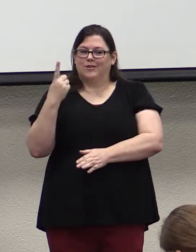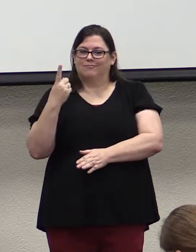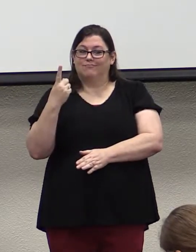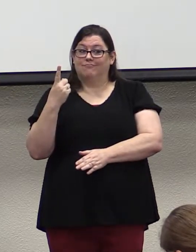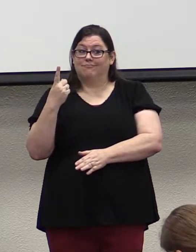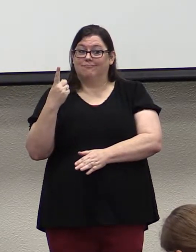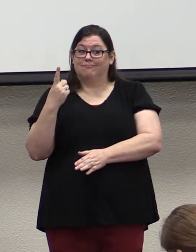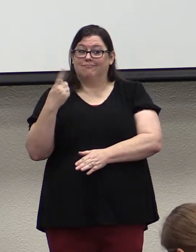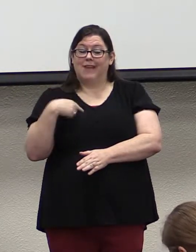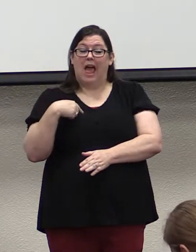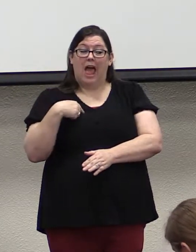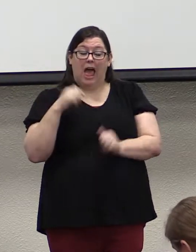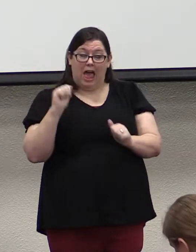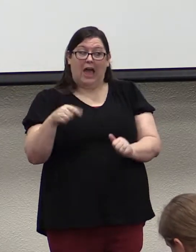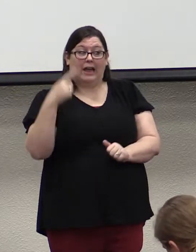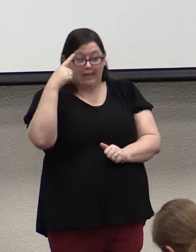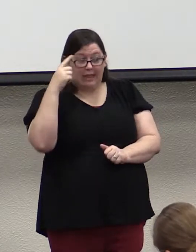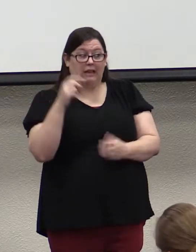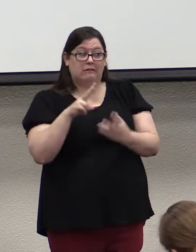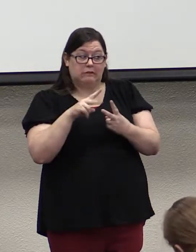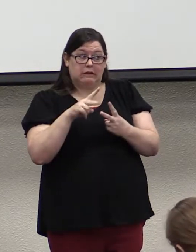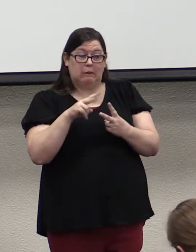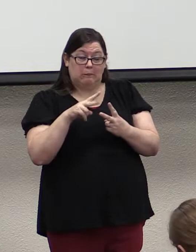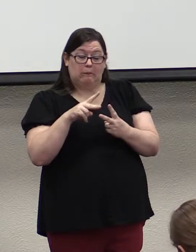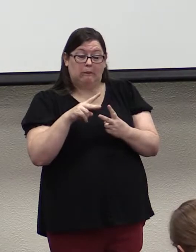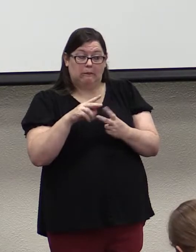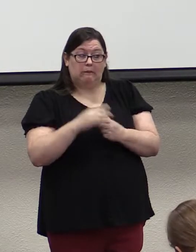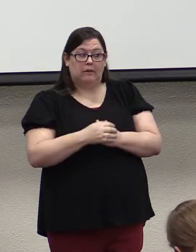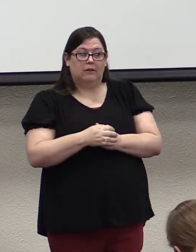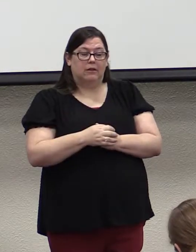I can think of a couple right off the top of my head.